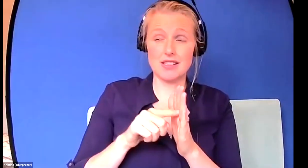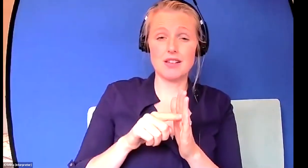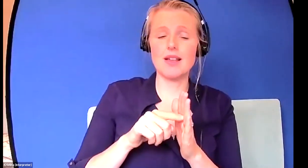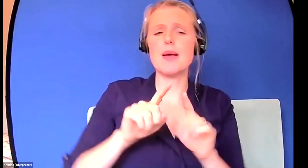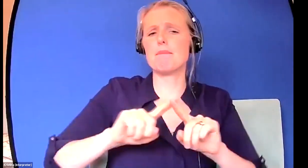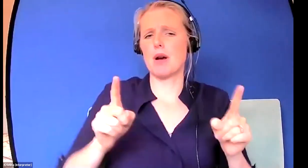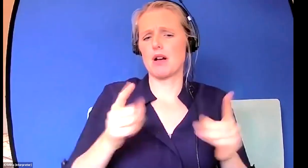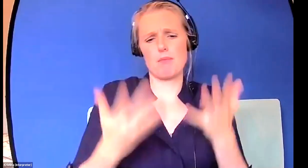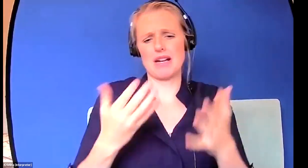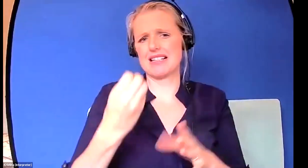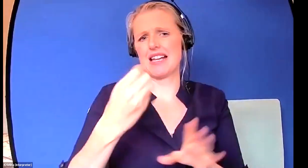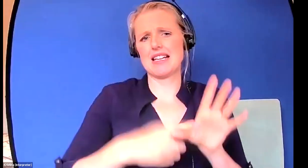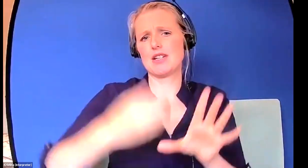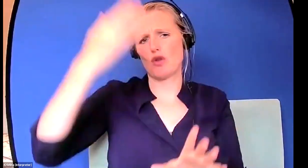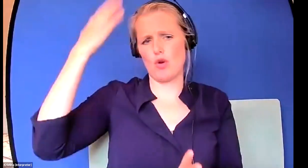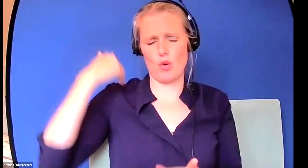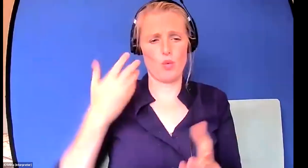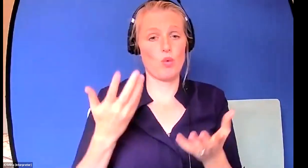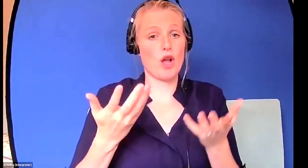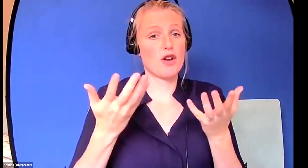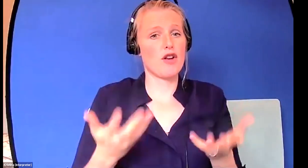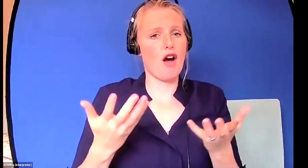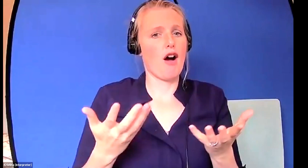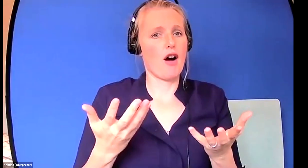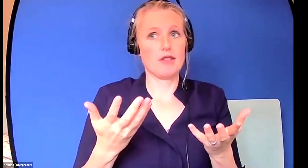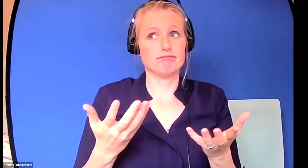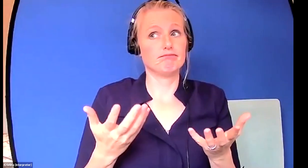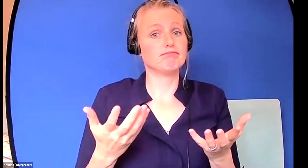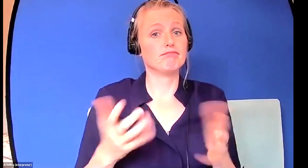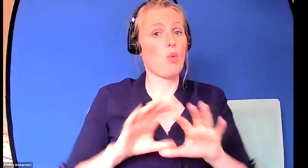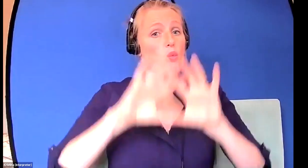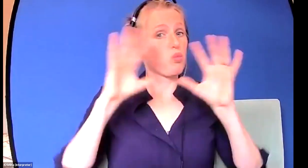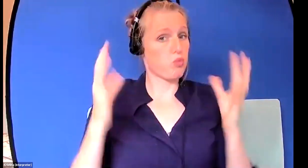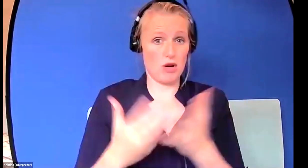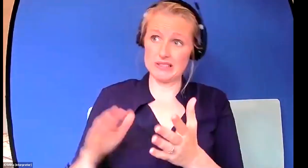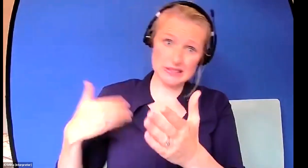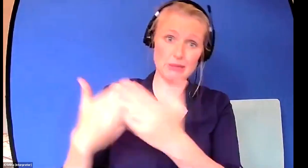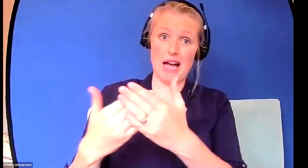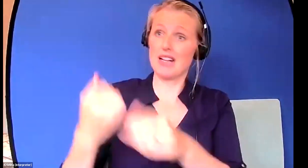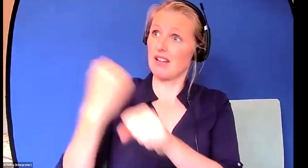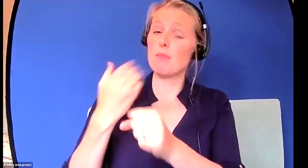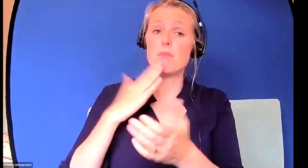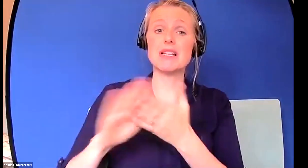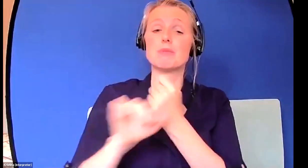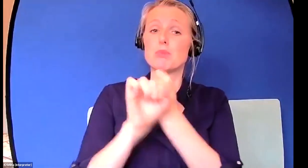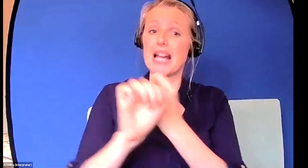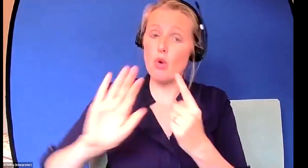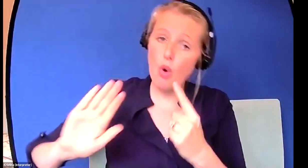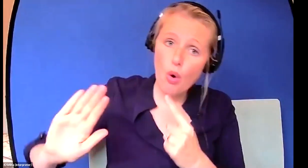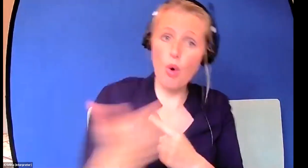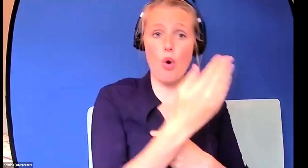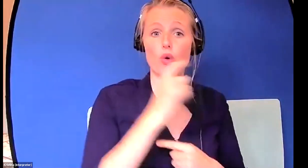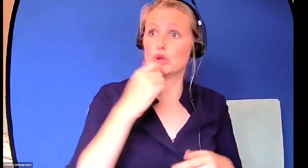a decade ago, there is now an almost universal public demand for government to intervene to protect everybody who's been affected by